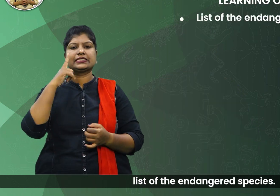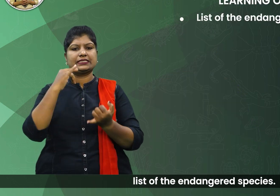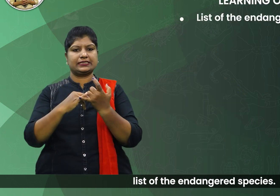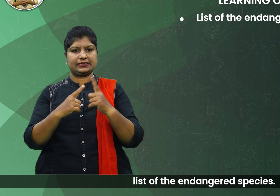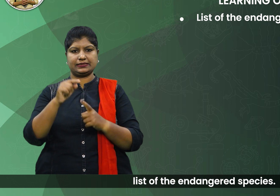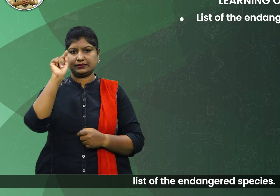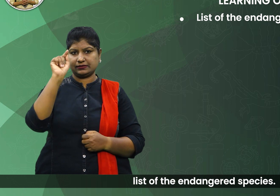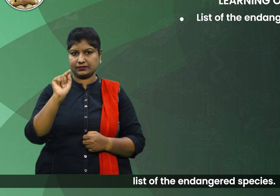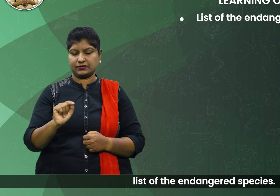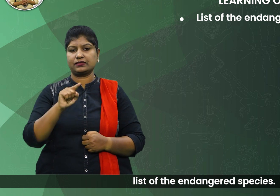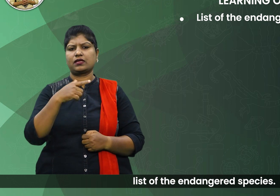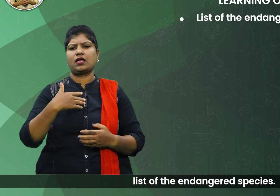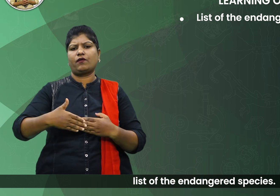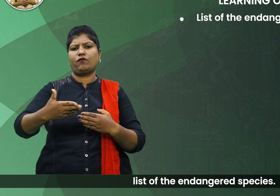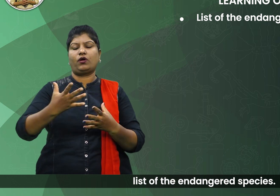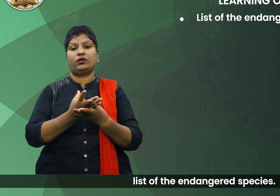the endangered species